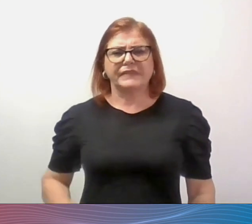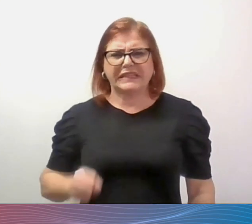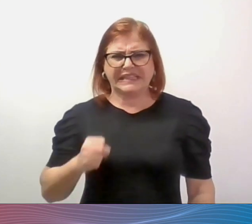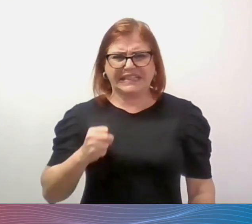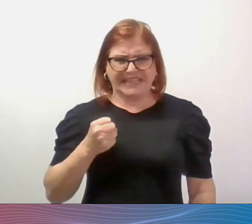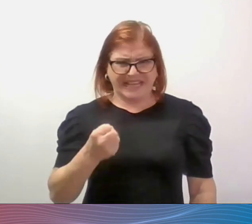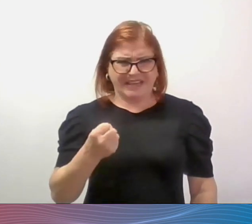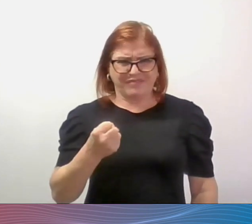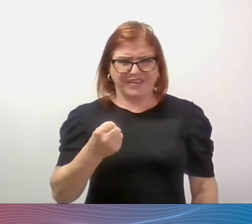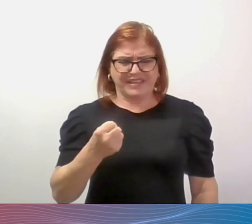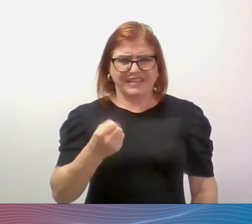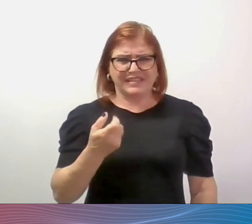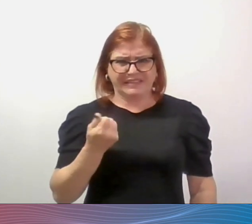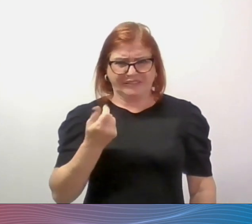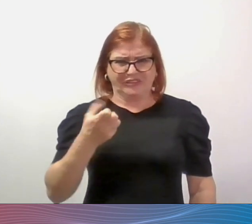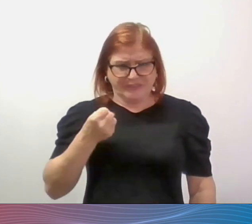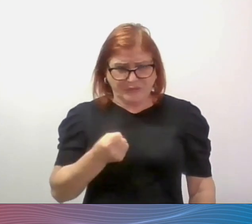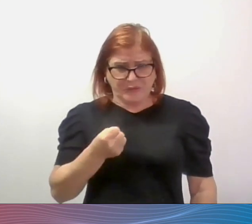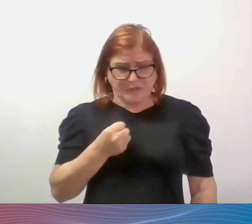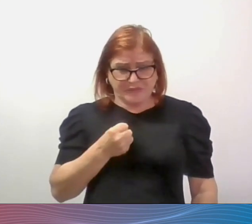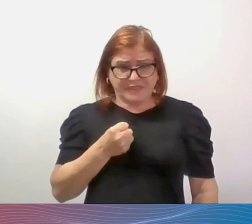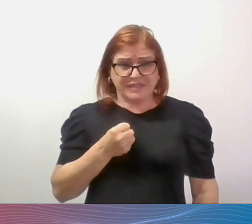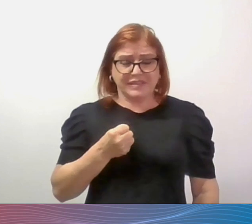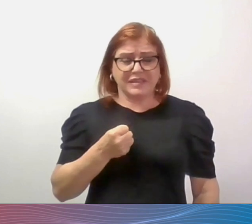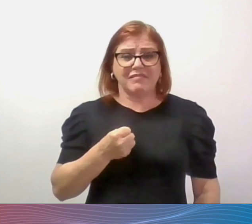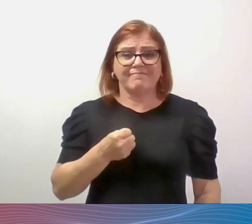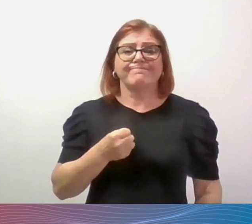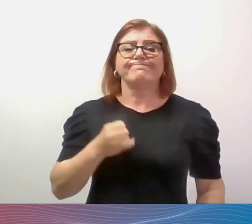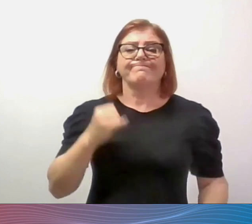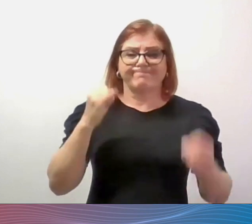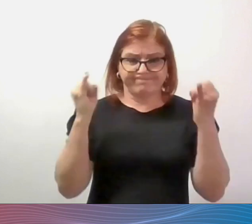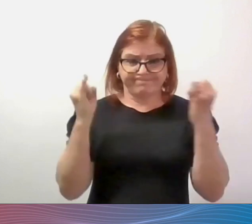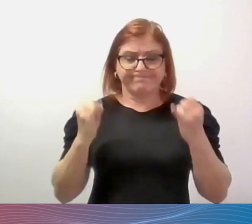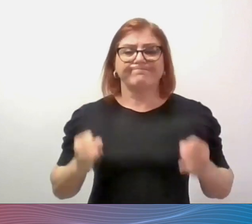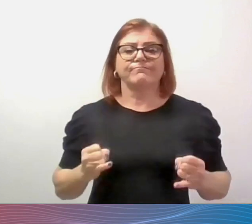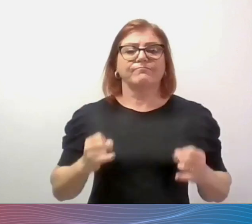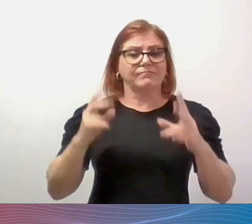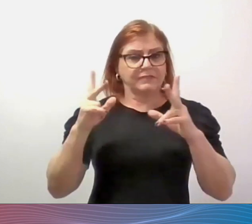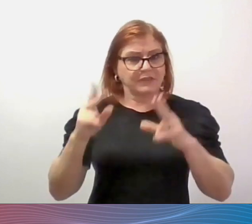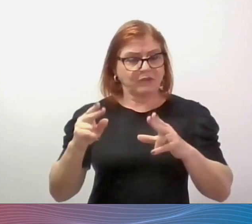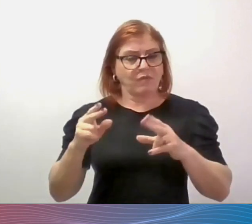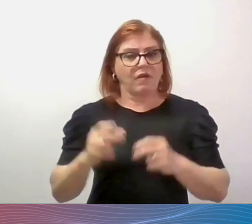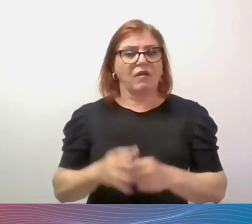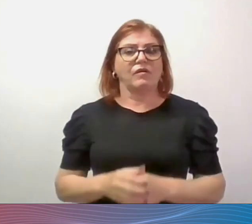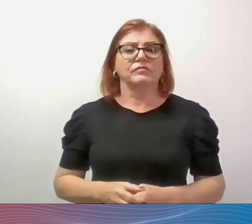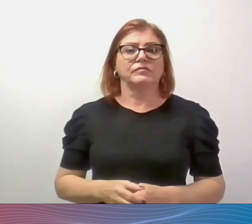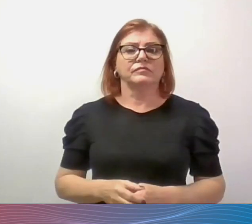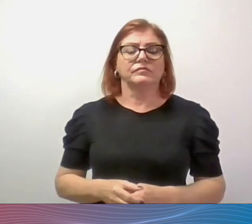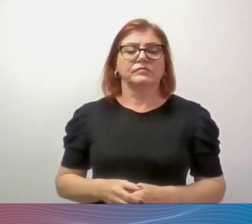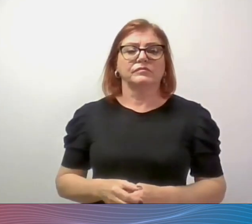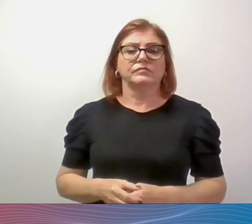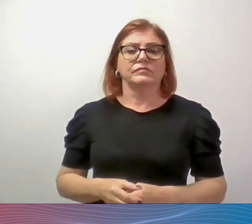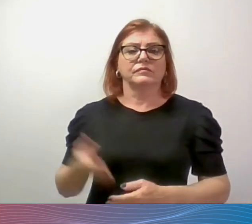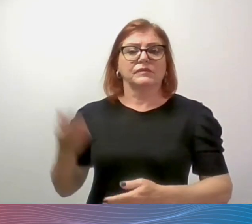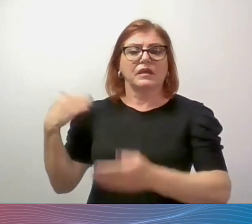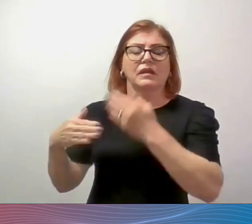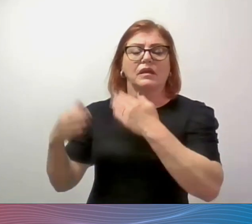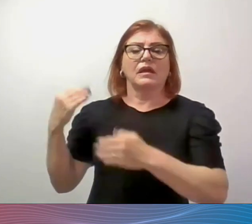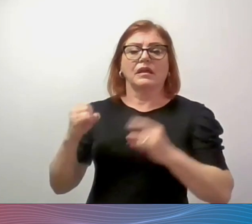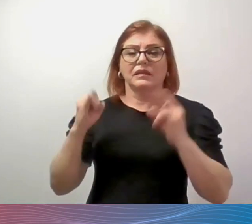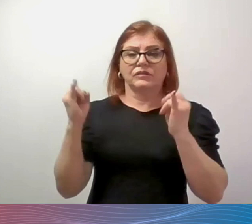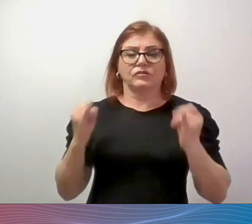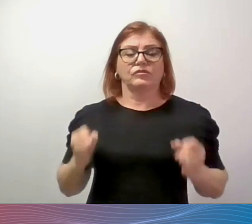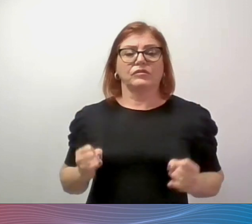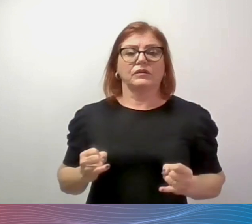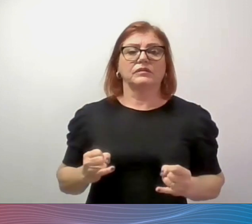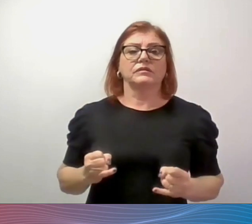is idolatry. Sabe de onde veio a idolatria? Desde o tempo de Nimrod. Do you know where idolatry comes